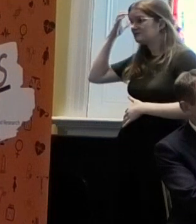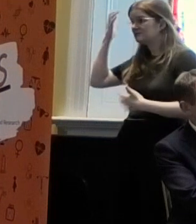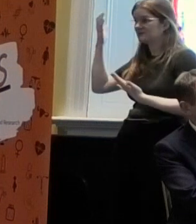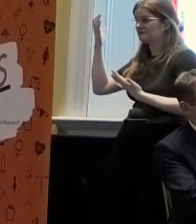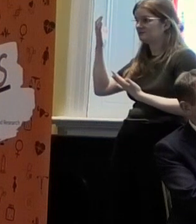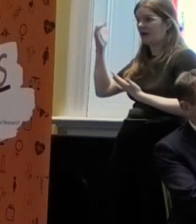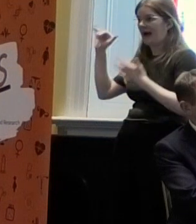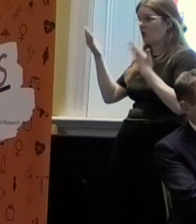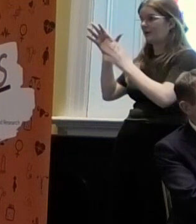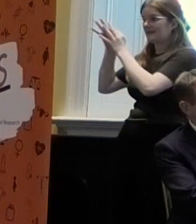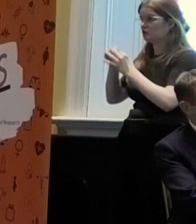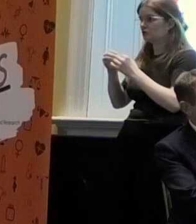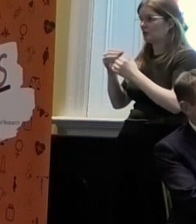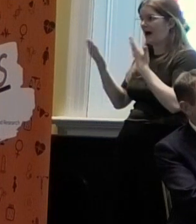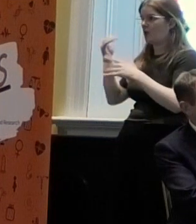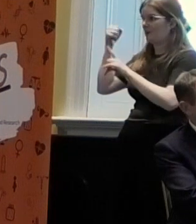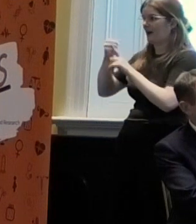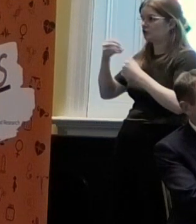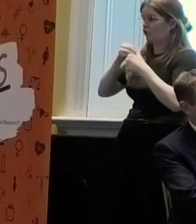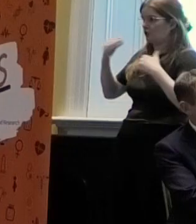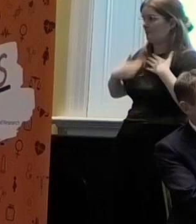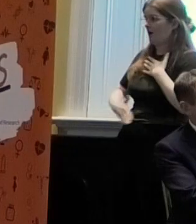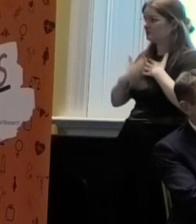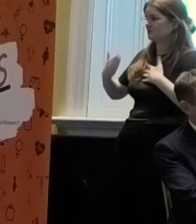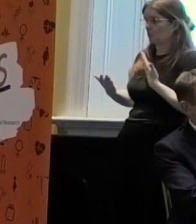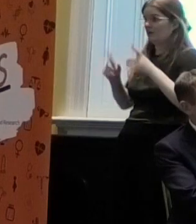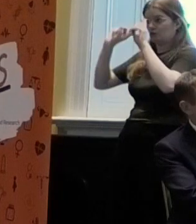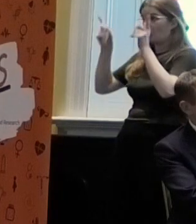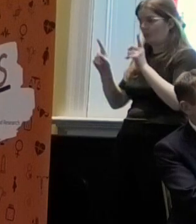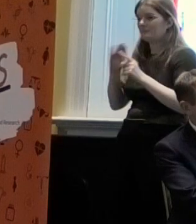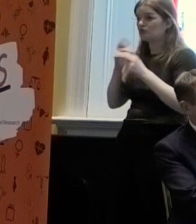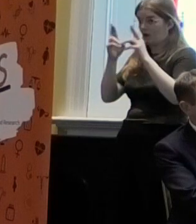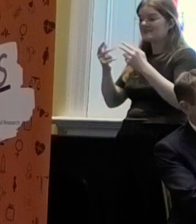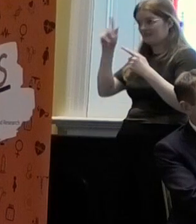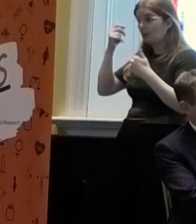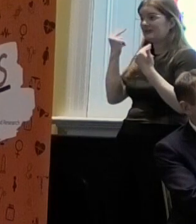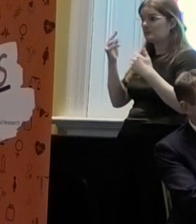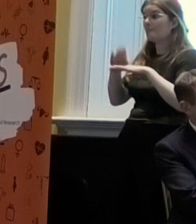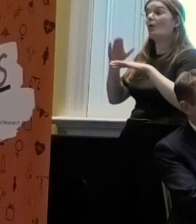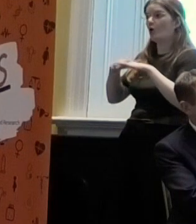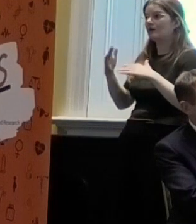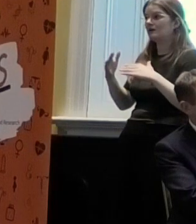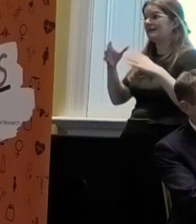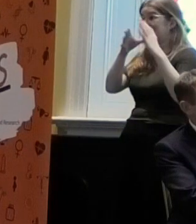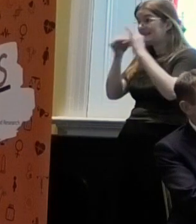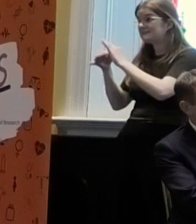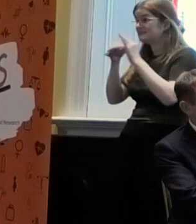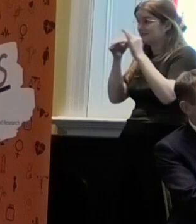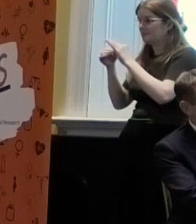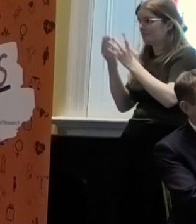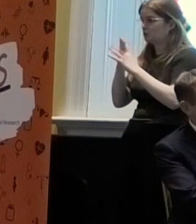other areas of the body. So there is a bit that we could link in a bit more. And as I said, we have reached out